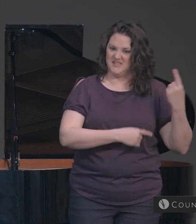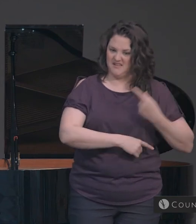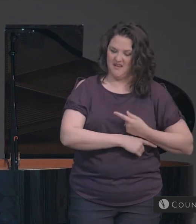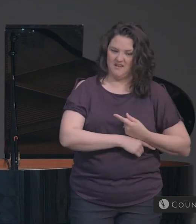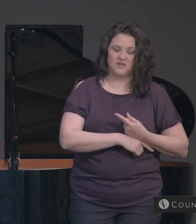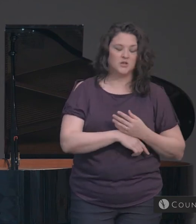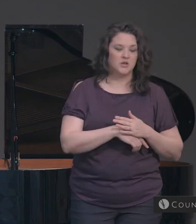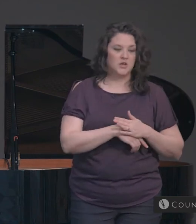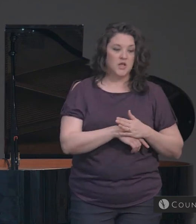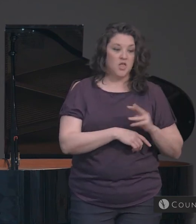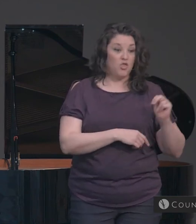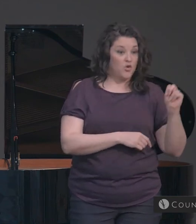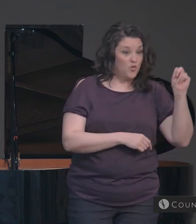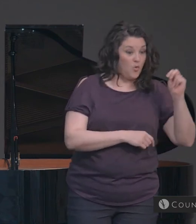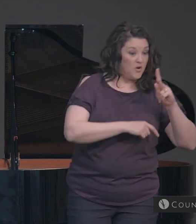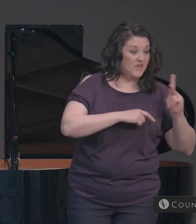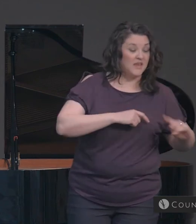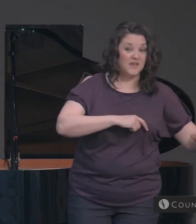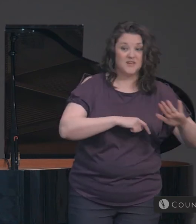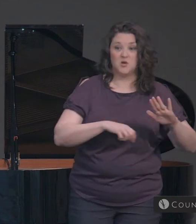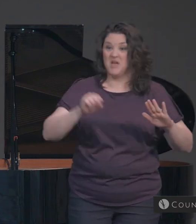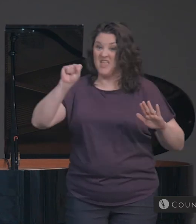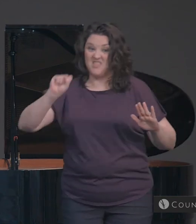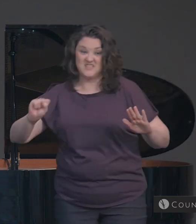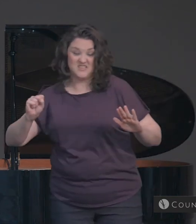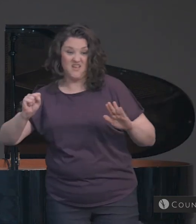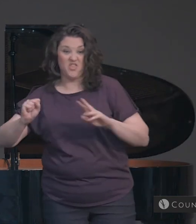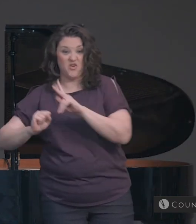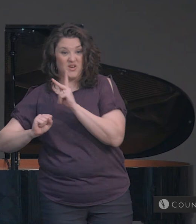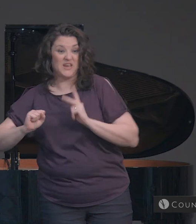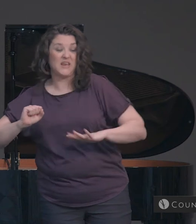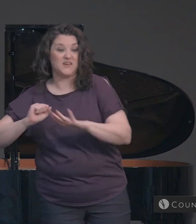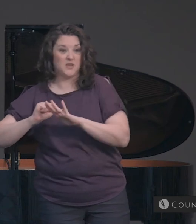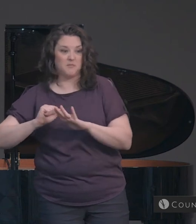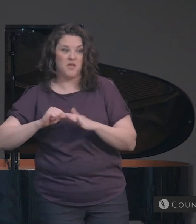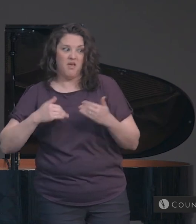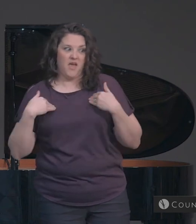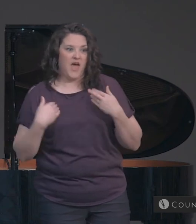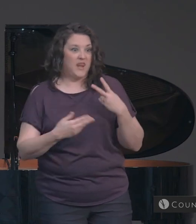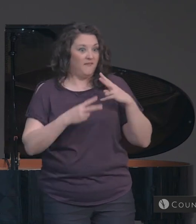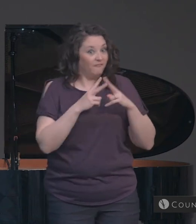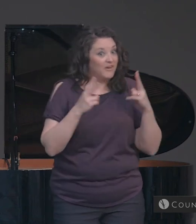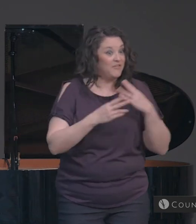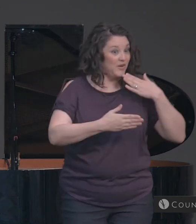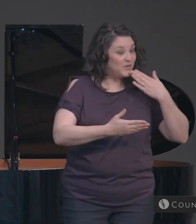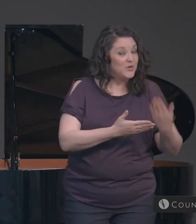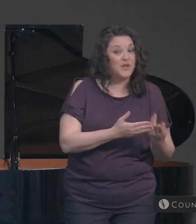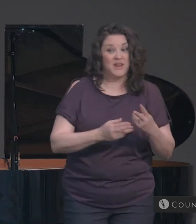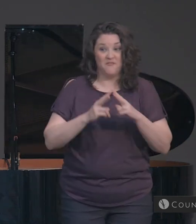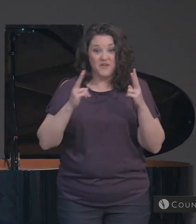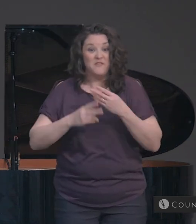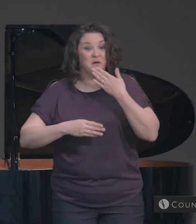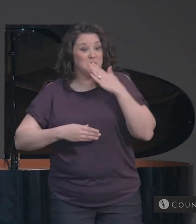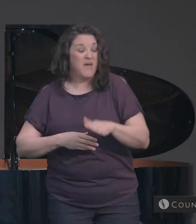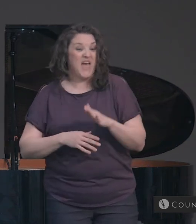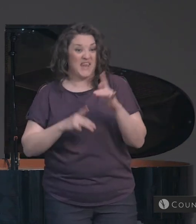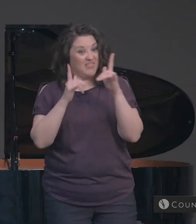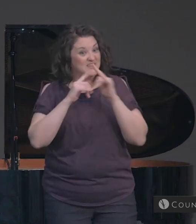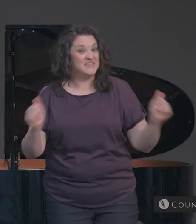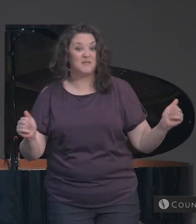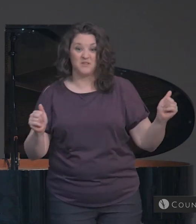and southern kingdoms of Israel, things were both very, very good and very, very bad at the same